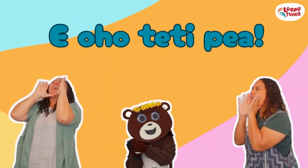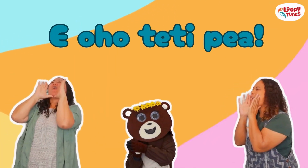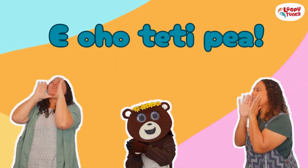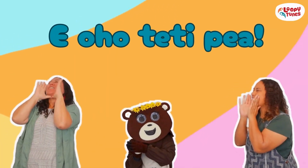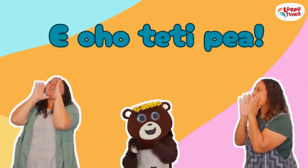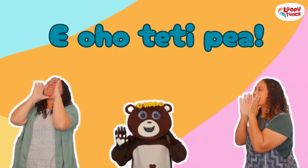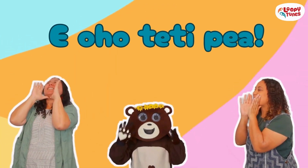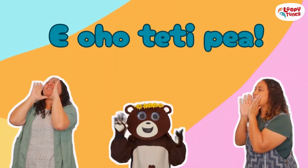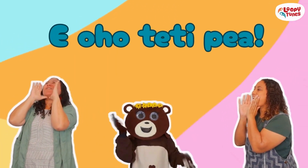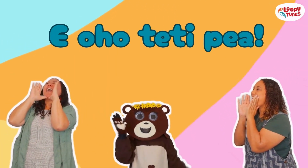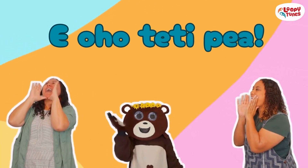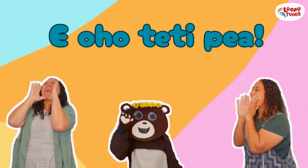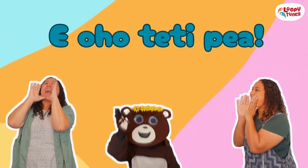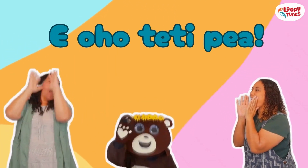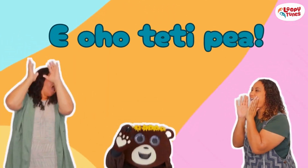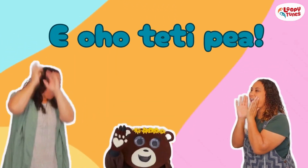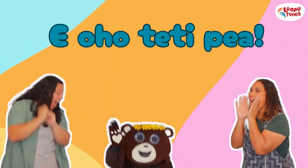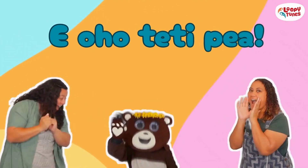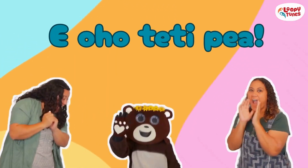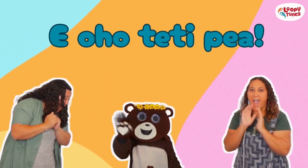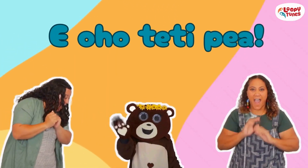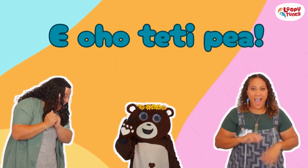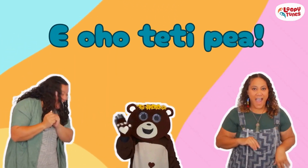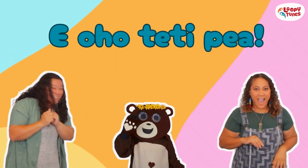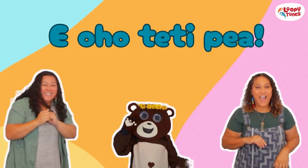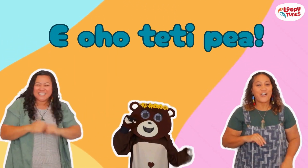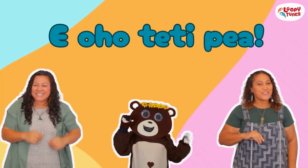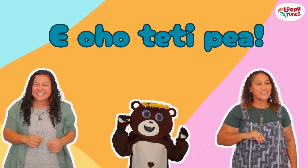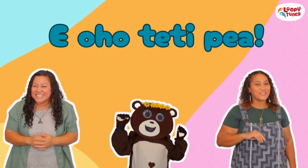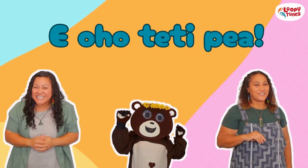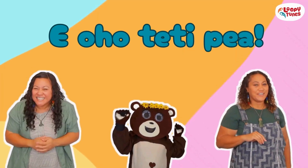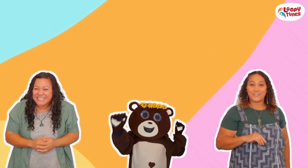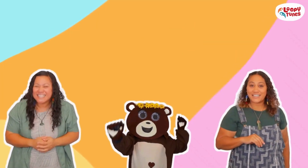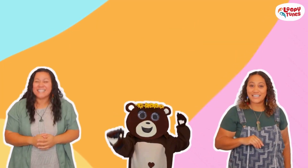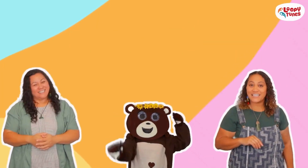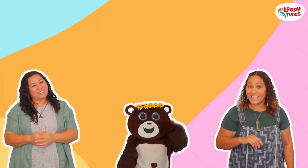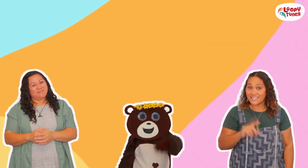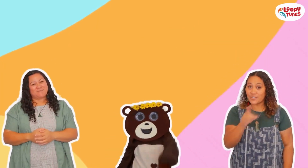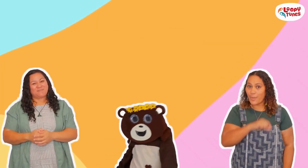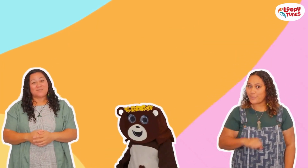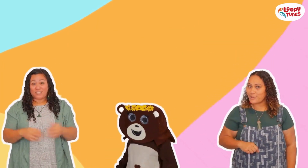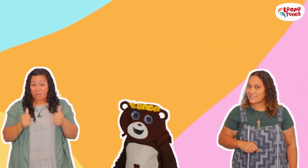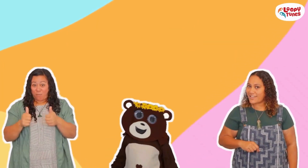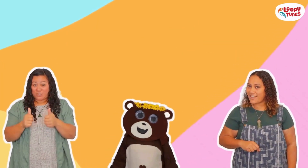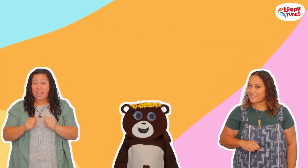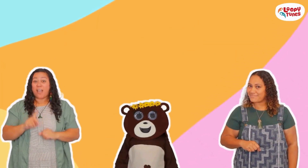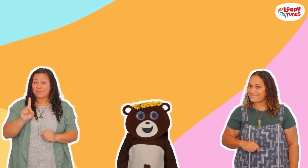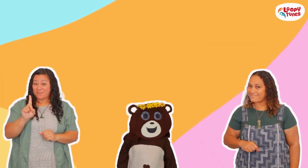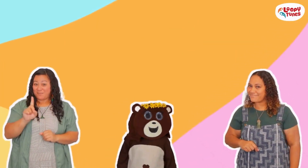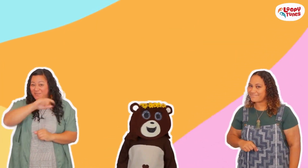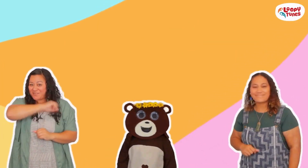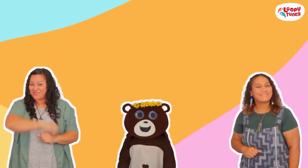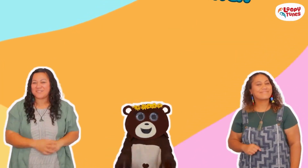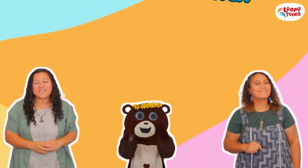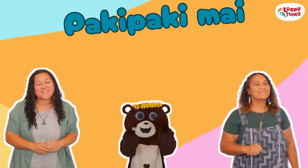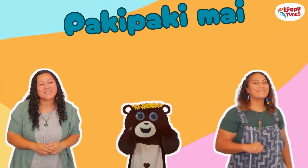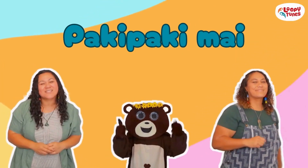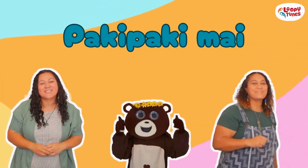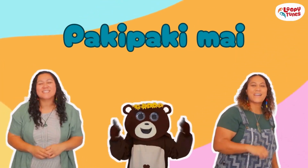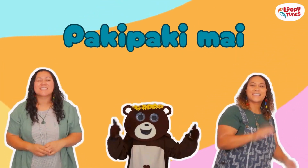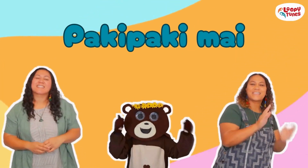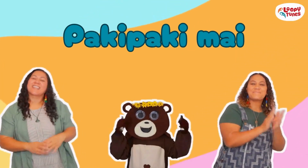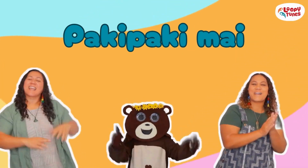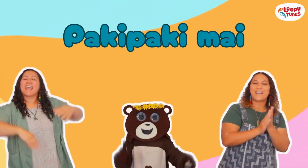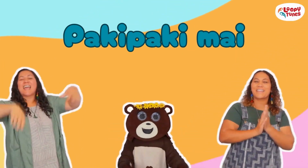e oho Teti Pea! All right, Let's do it one more time.